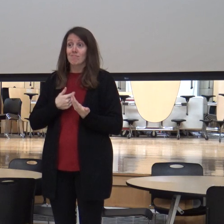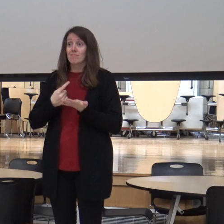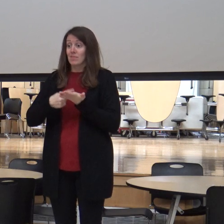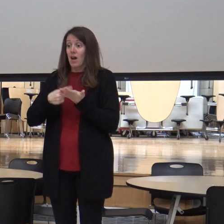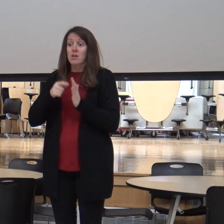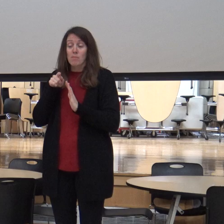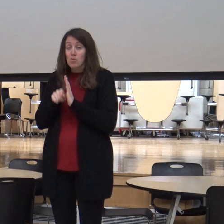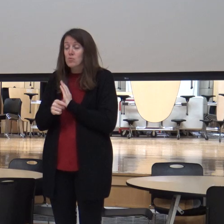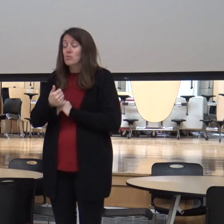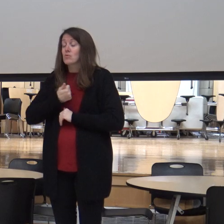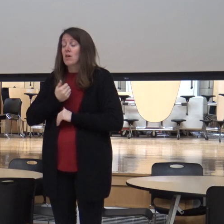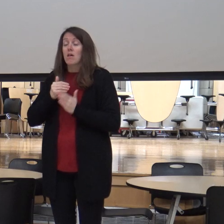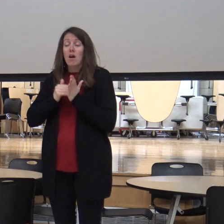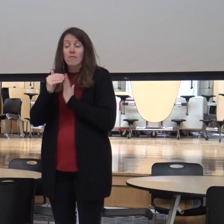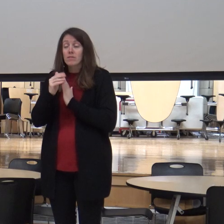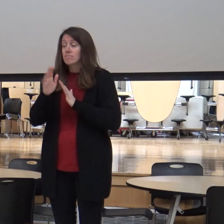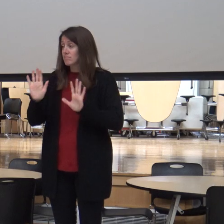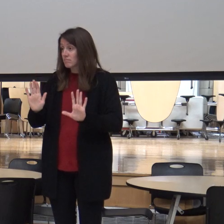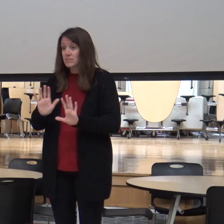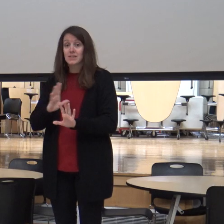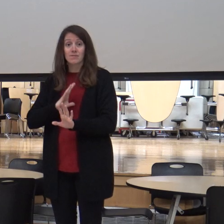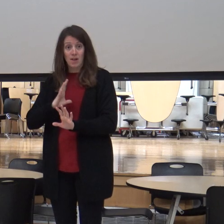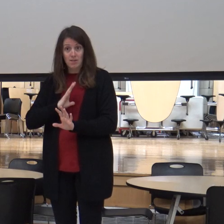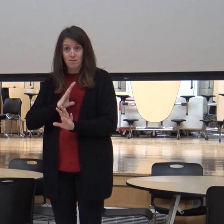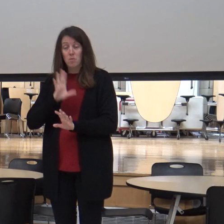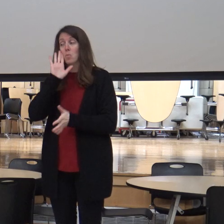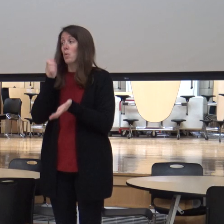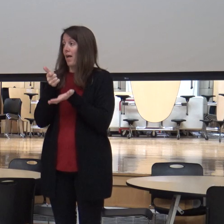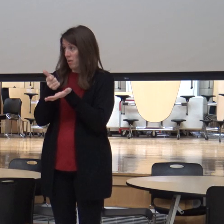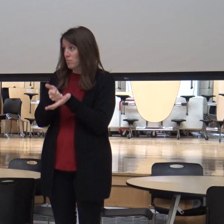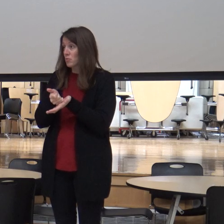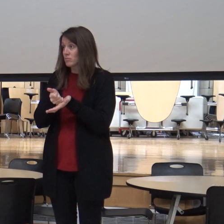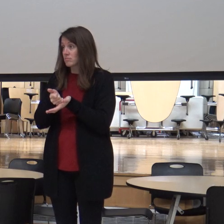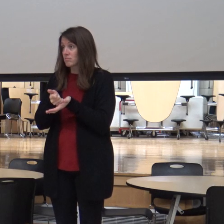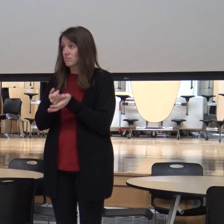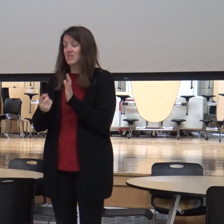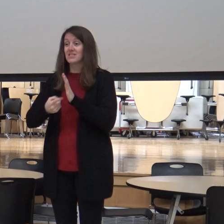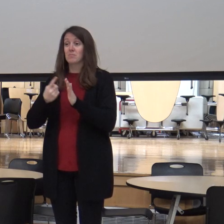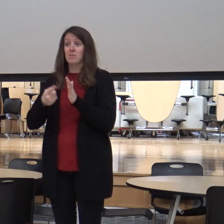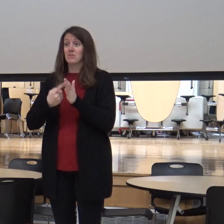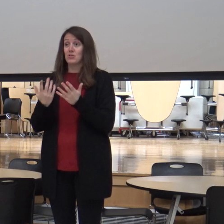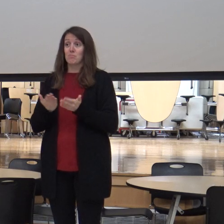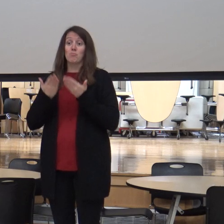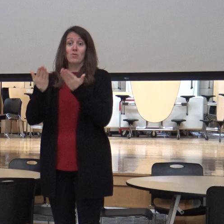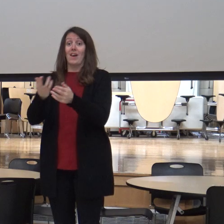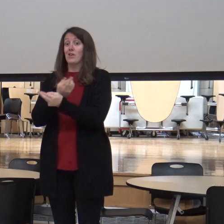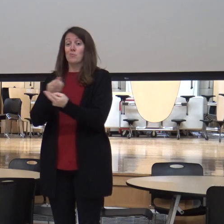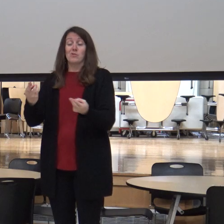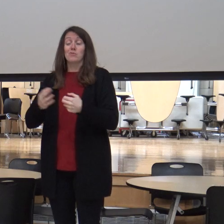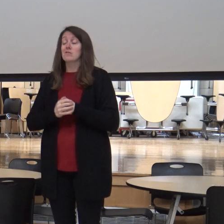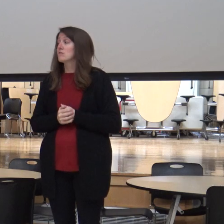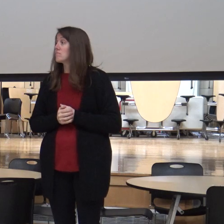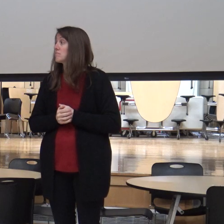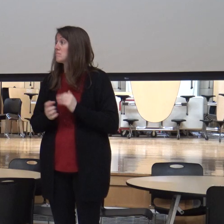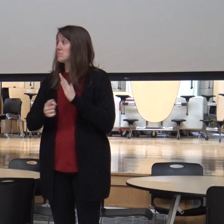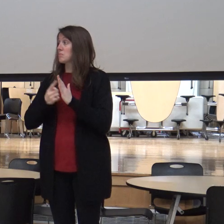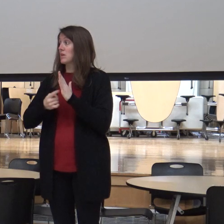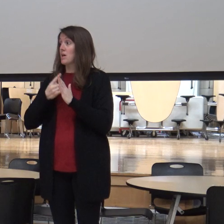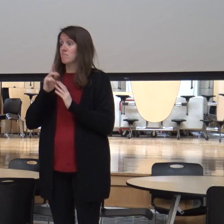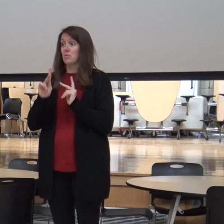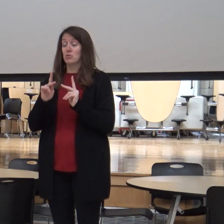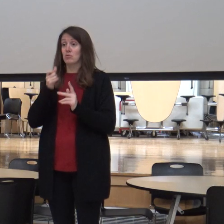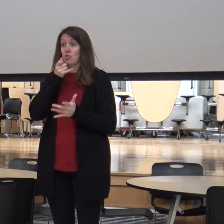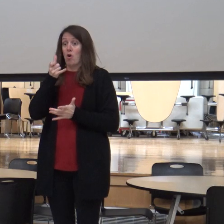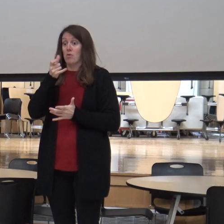themselves, and those type of things. So, it's okay, we're gonna help you through it. Sometimes it's just resources. Sometimes people just call because they're